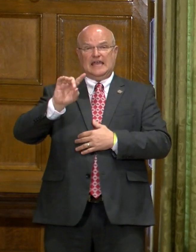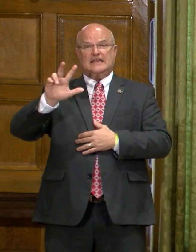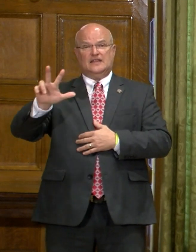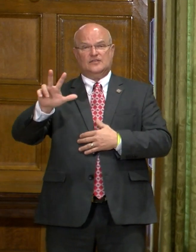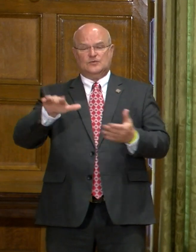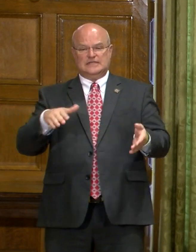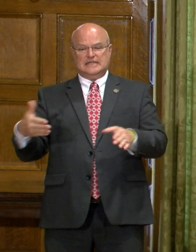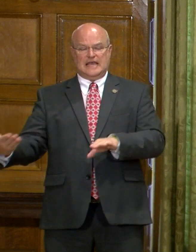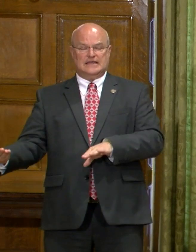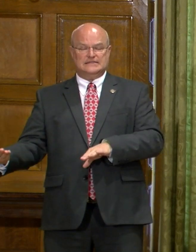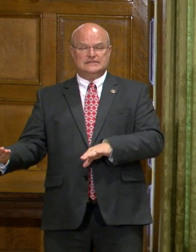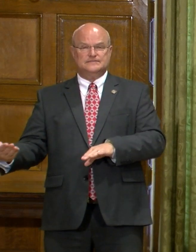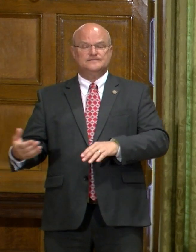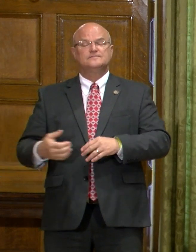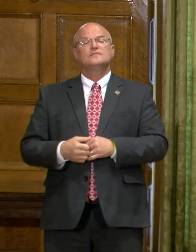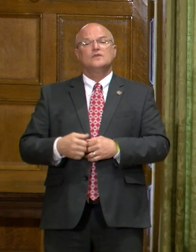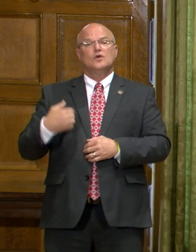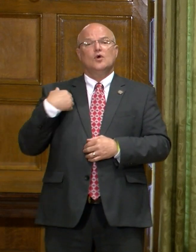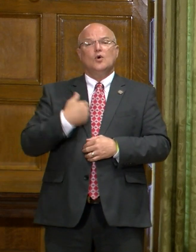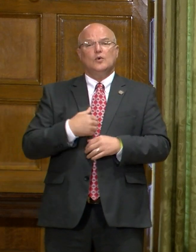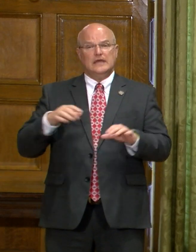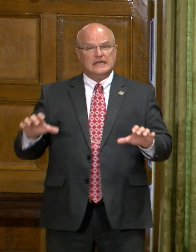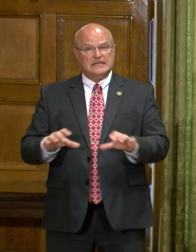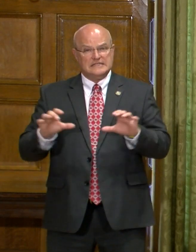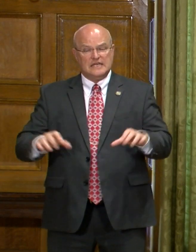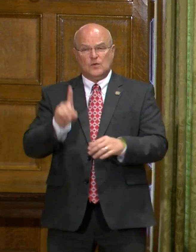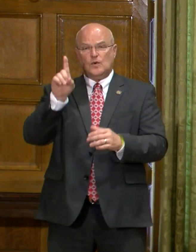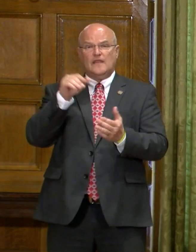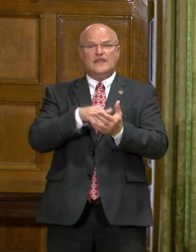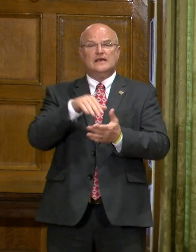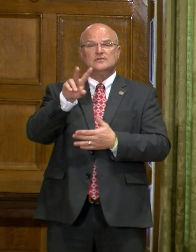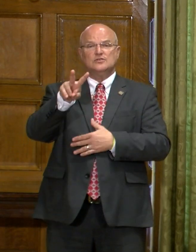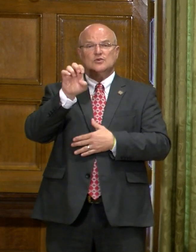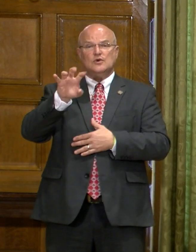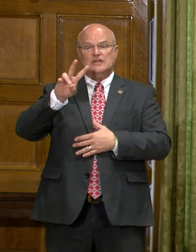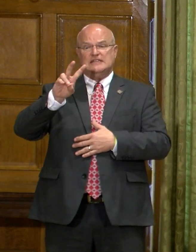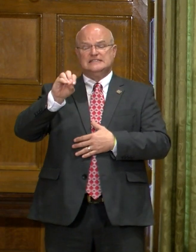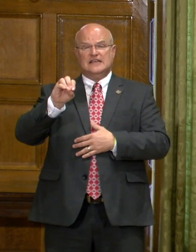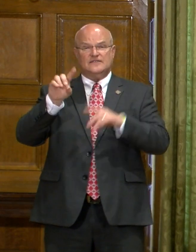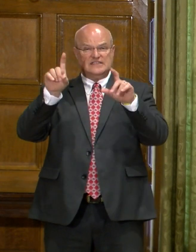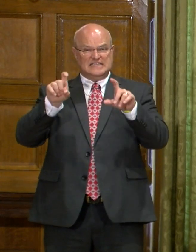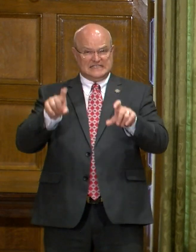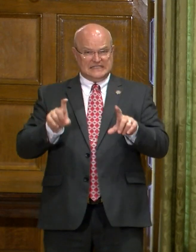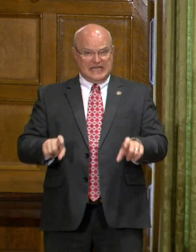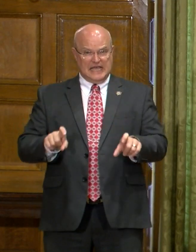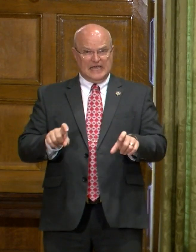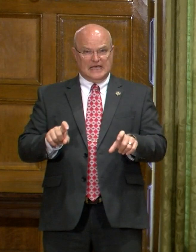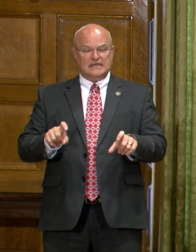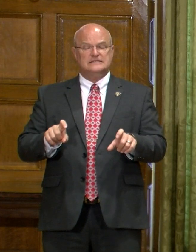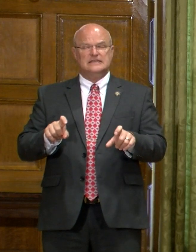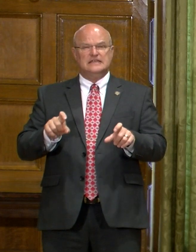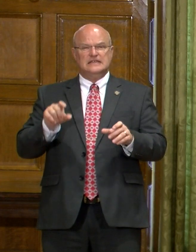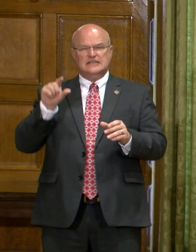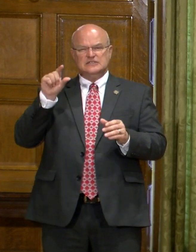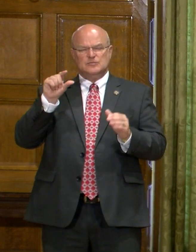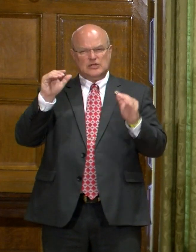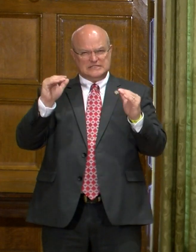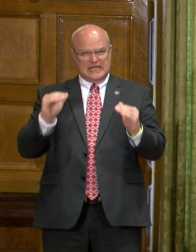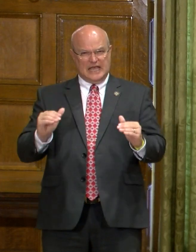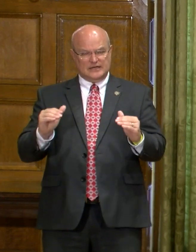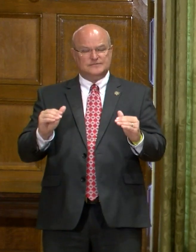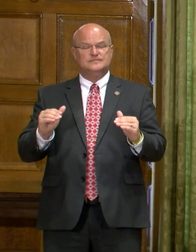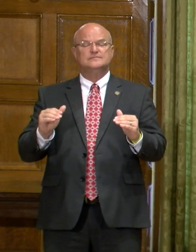83 deaths. We conducted 1,270 tests, which is a small amount